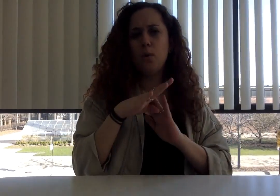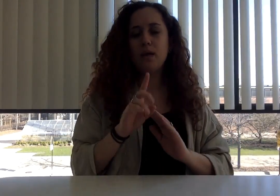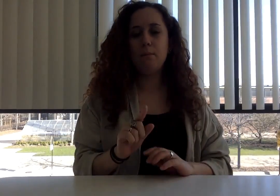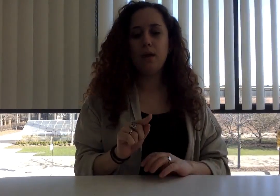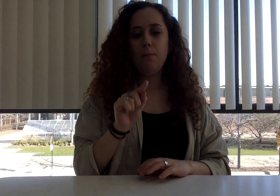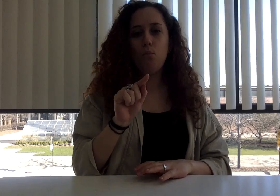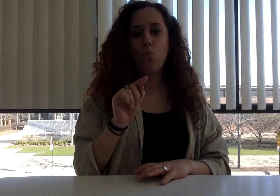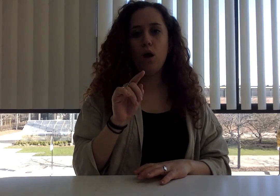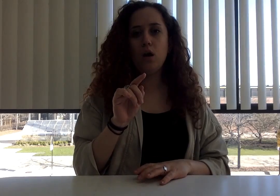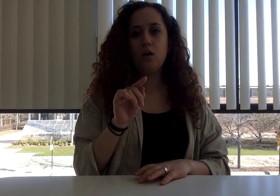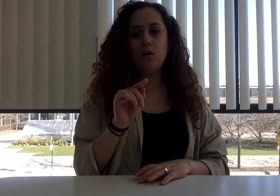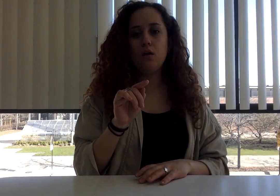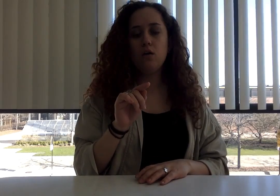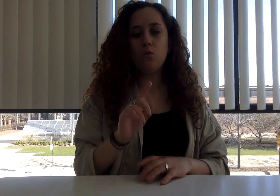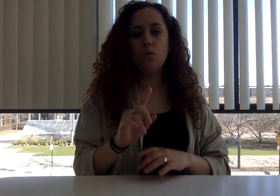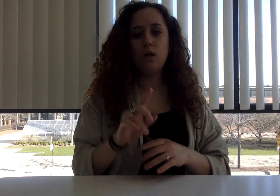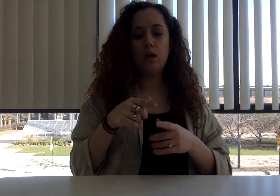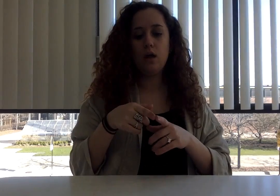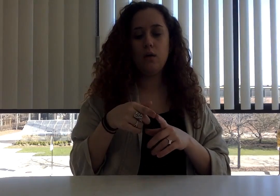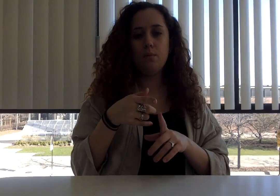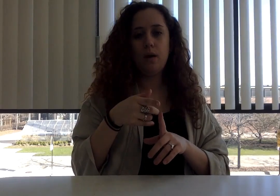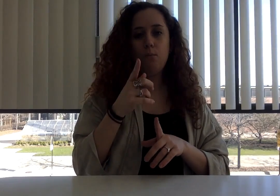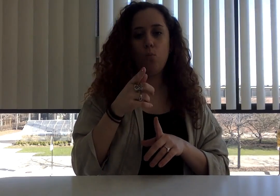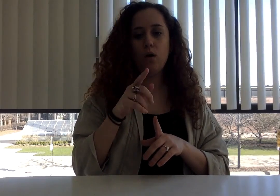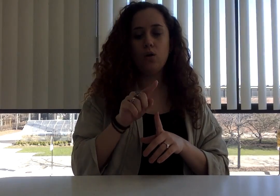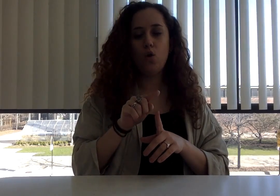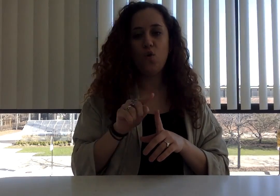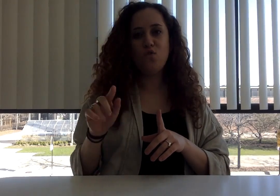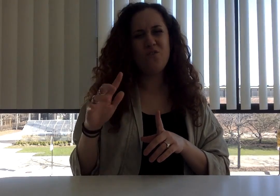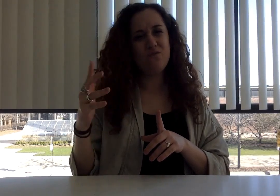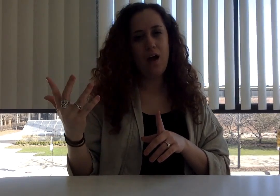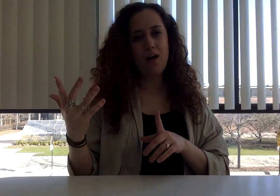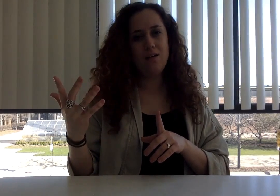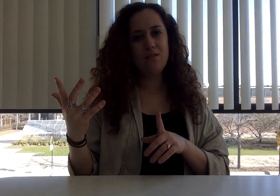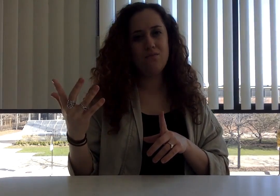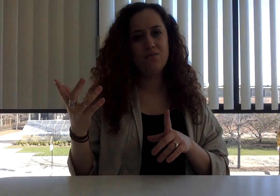5. That's just the y equals x line that goes through